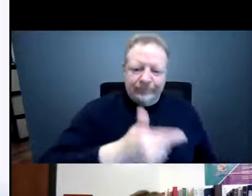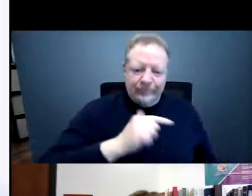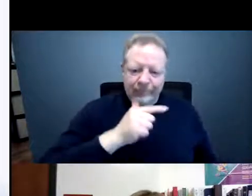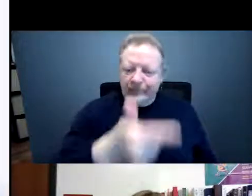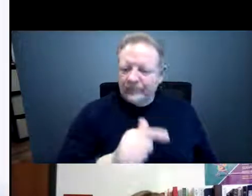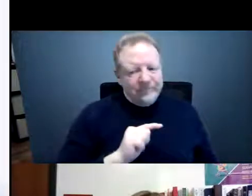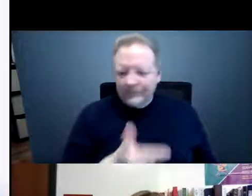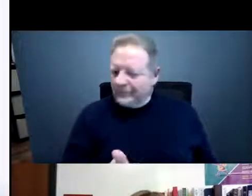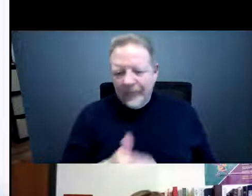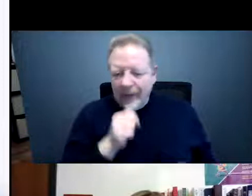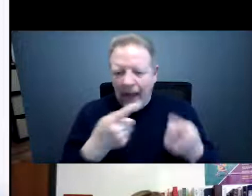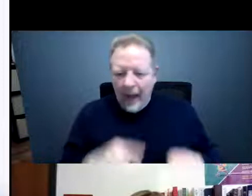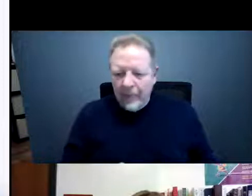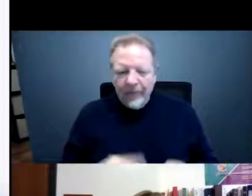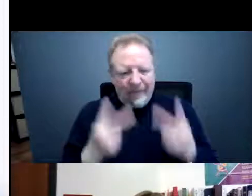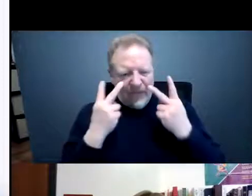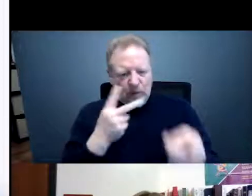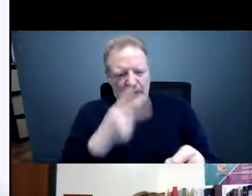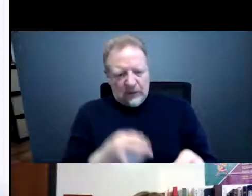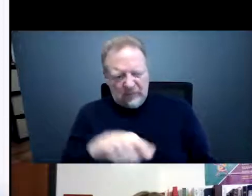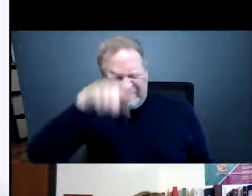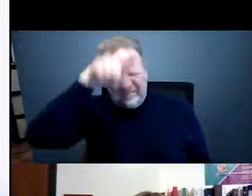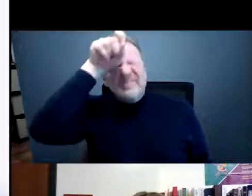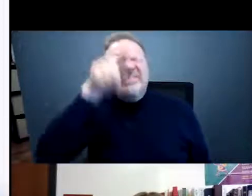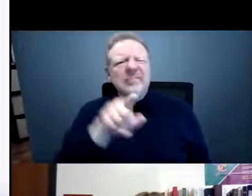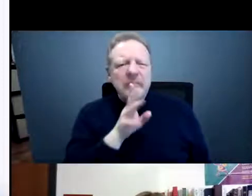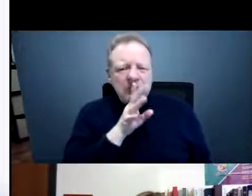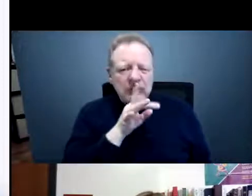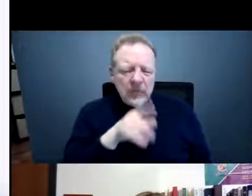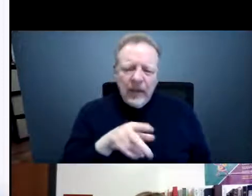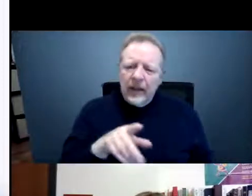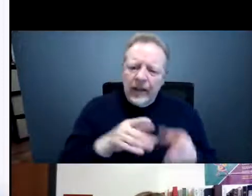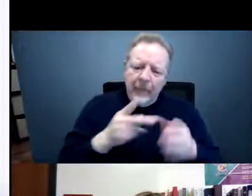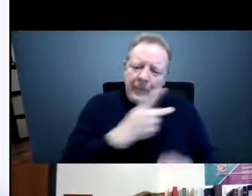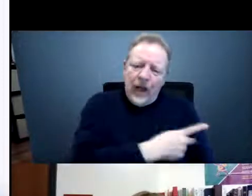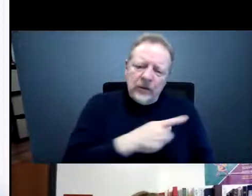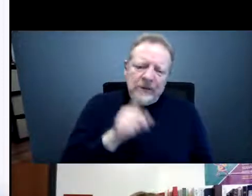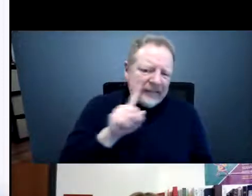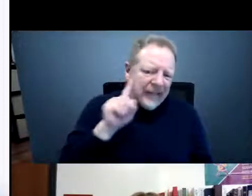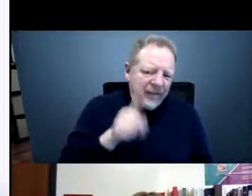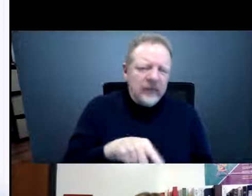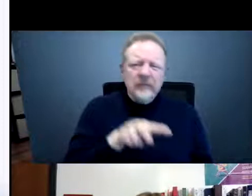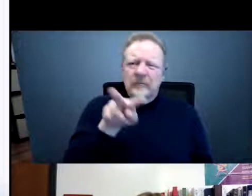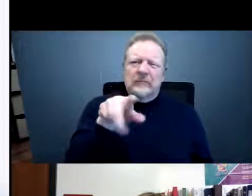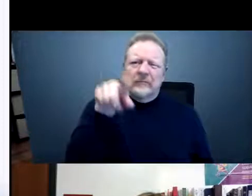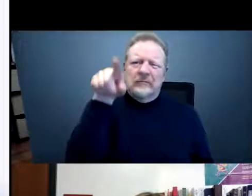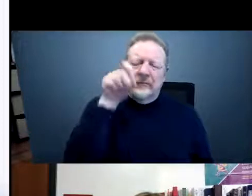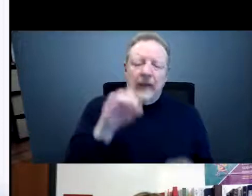visually apparent there, between the doctor or the clinician and the patient, and that can include language, literacy,